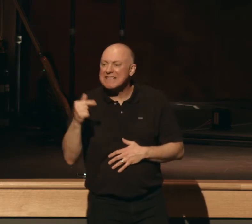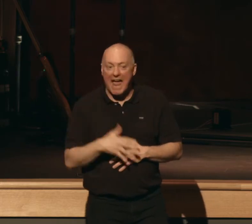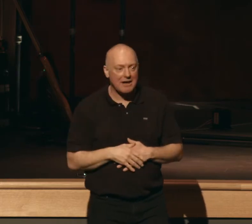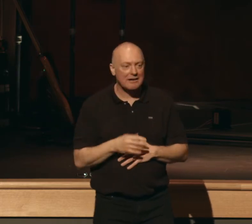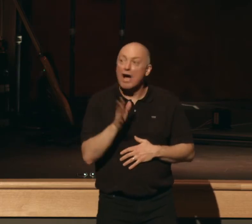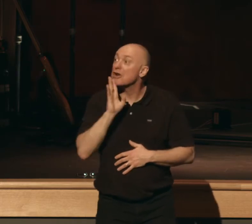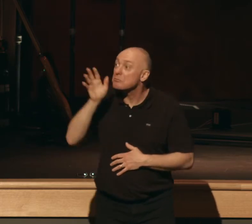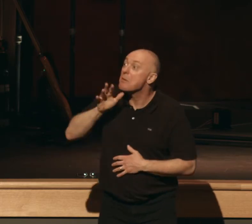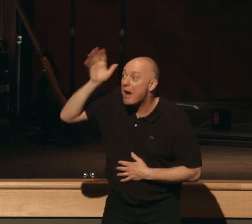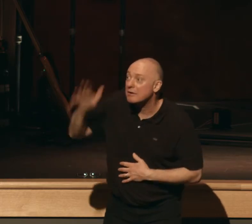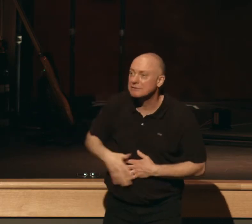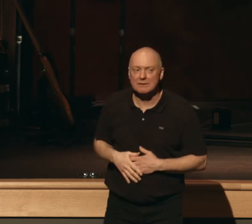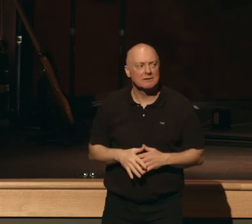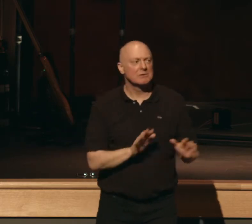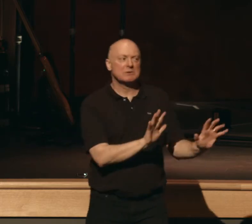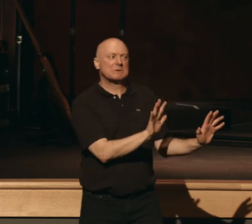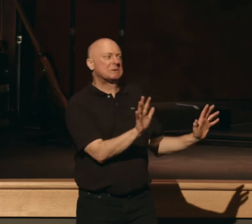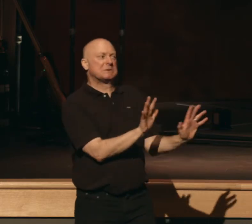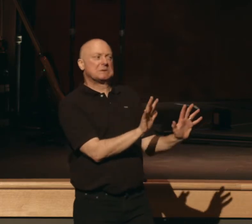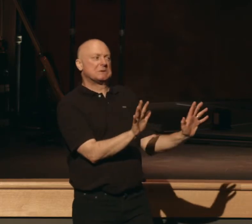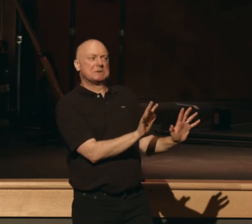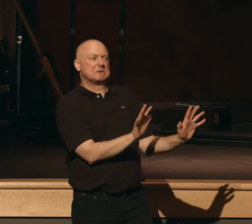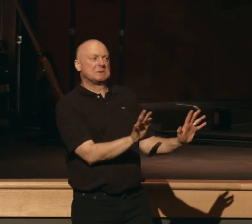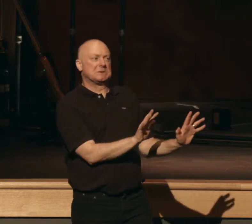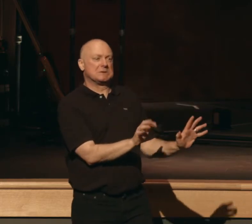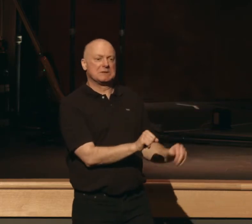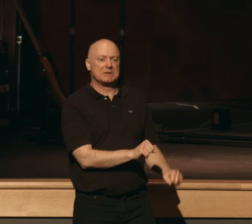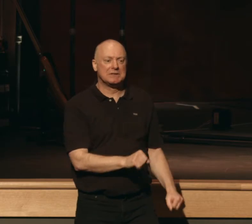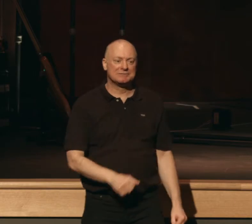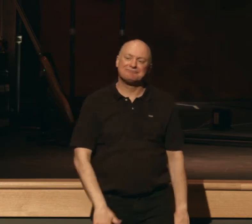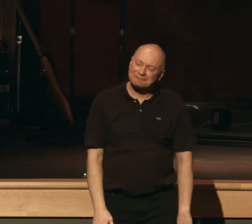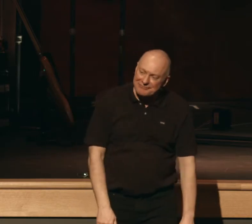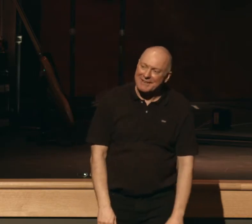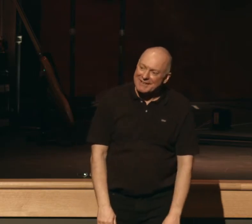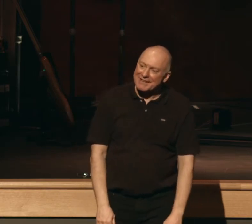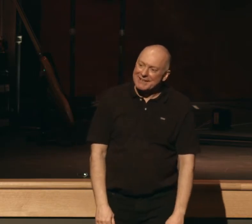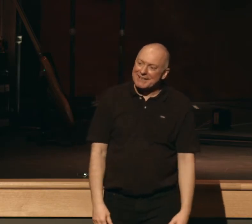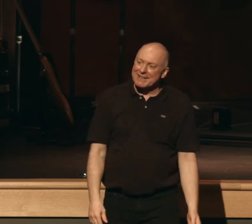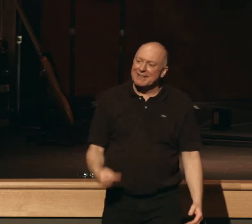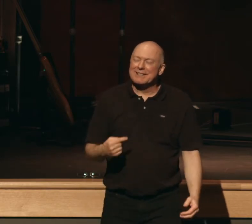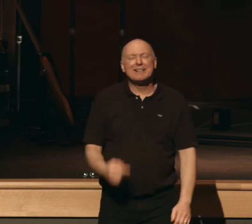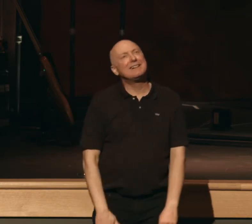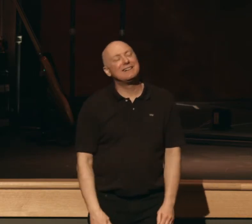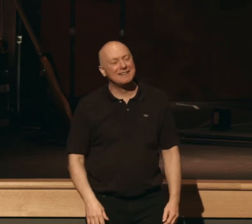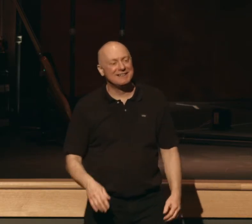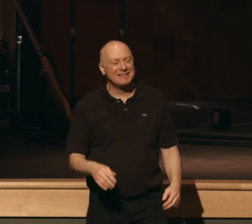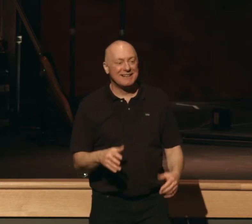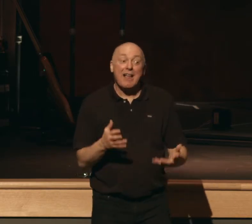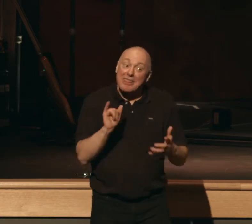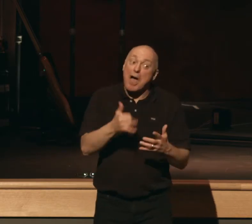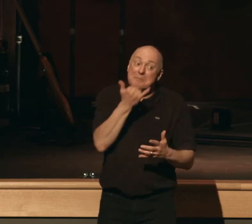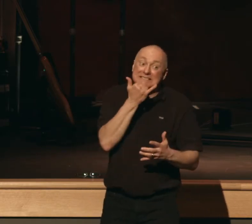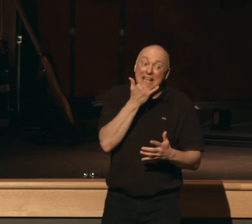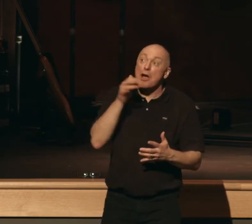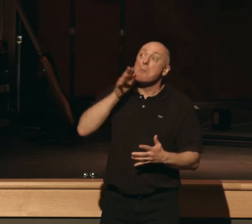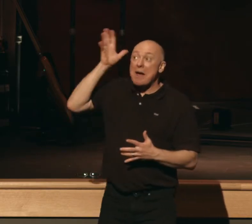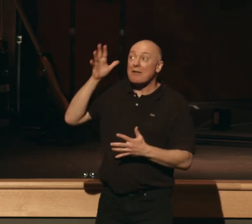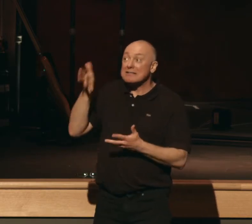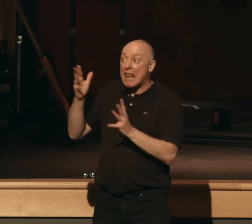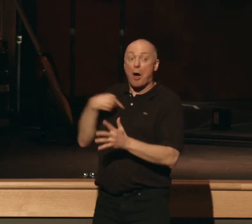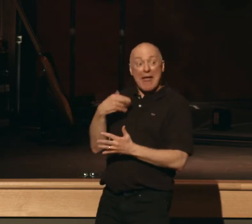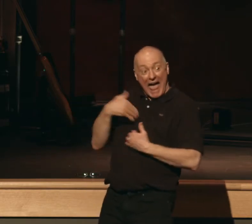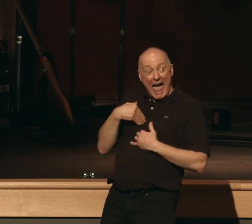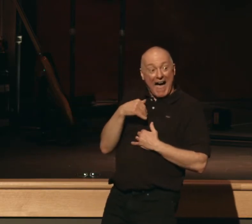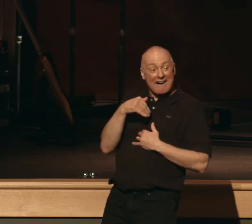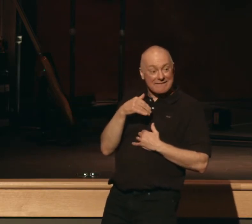about that, and they did not want me to have a 5-liter Mustang. A good call, parents. Good call. That would have been a huge mistake for me to get a 5-liter Mustang when I was 16